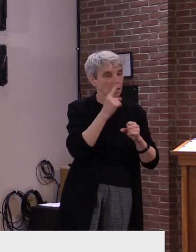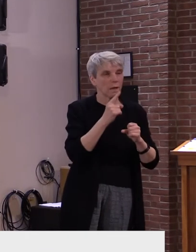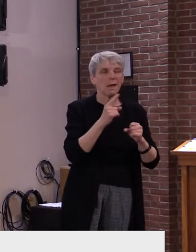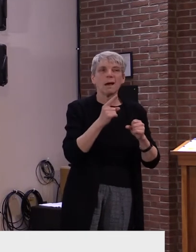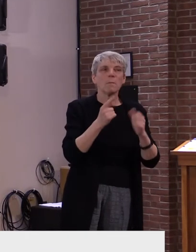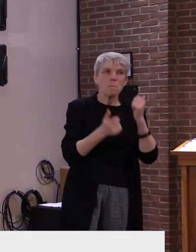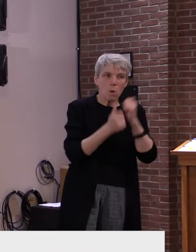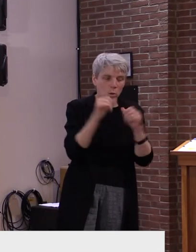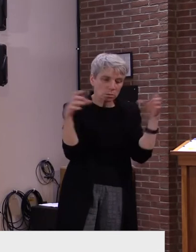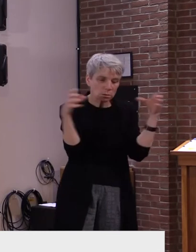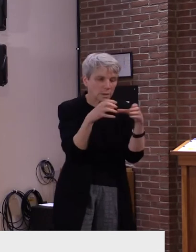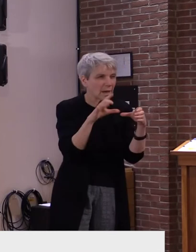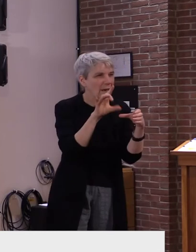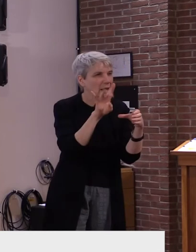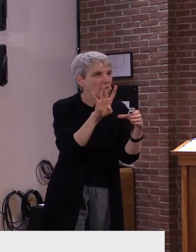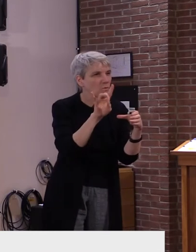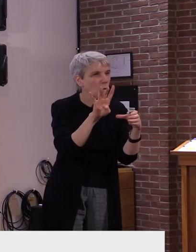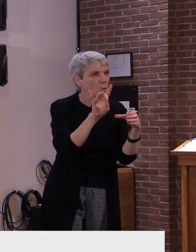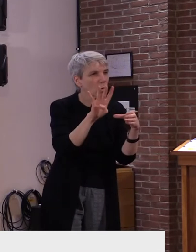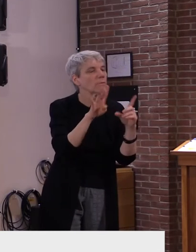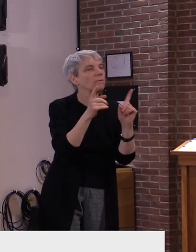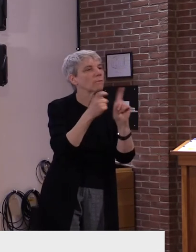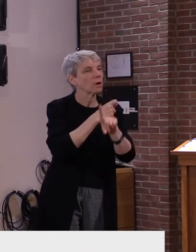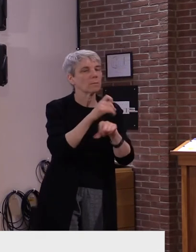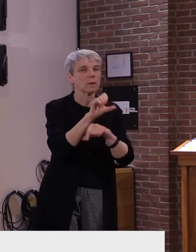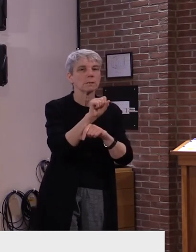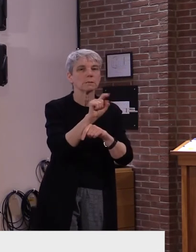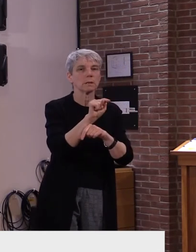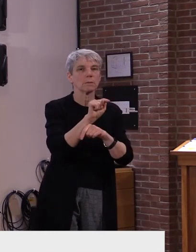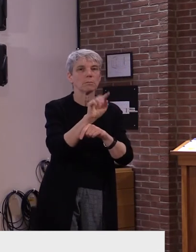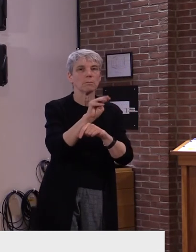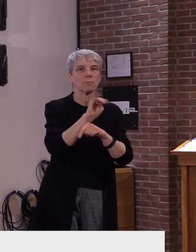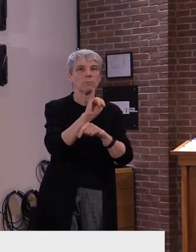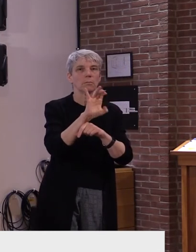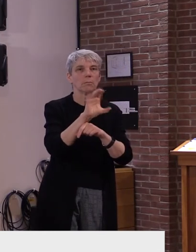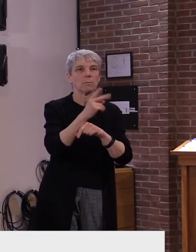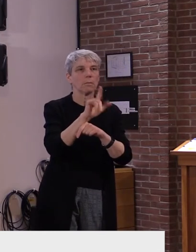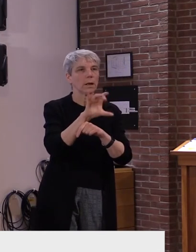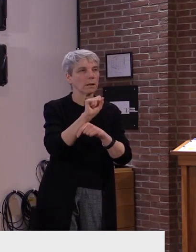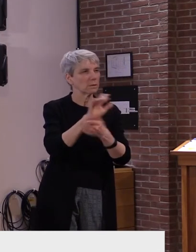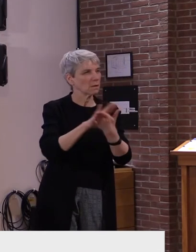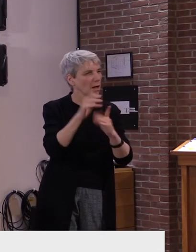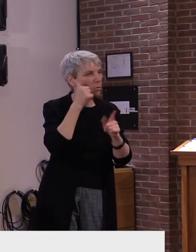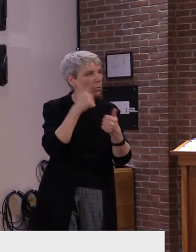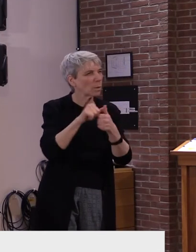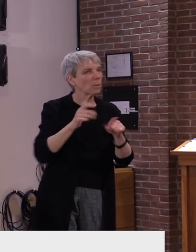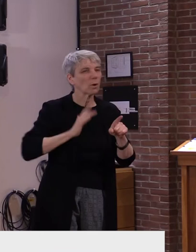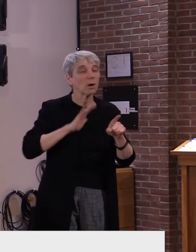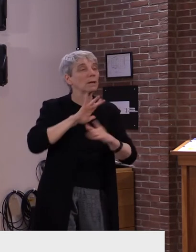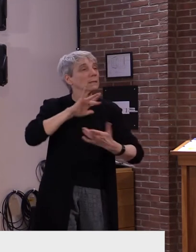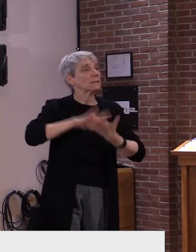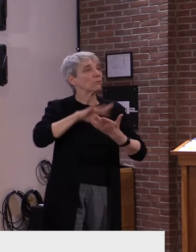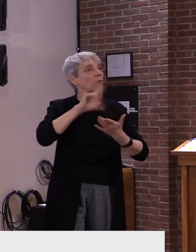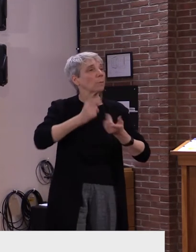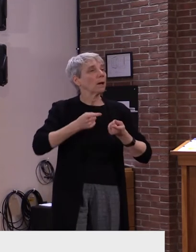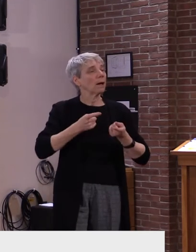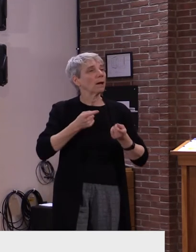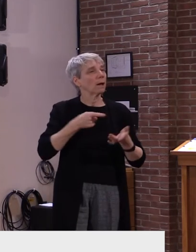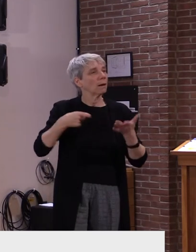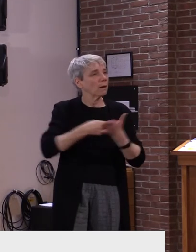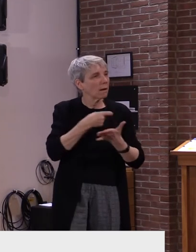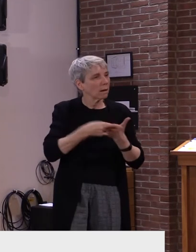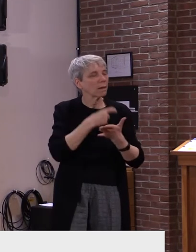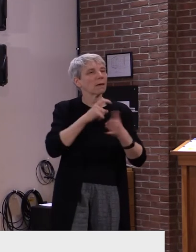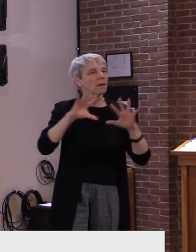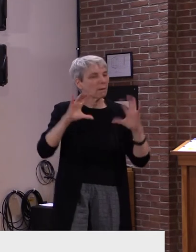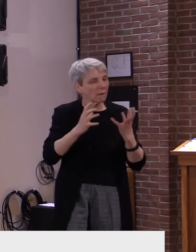michael's uh campus uh outbreak associated with the central vermont outbreak so putting that into compare into relative terms and